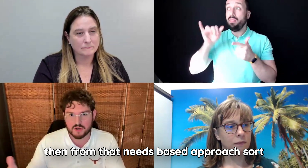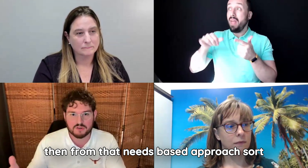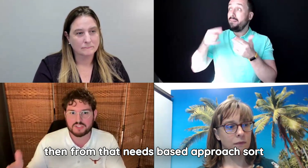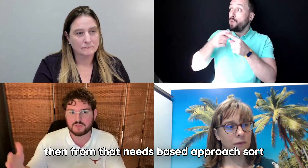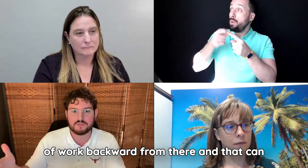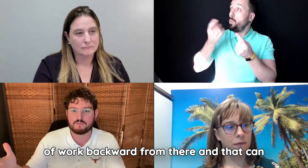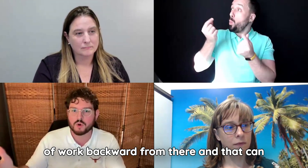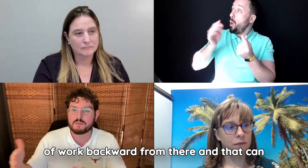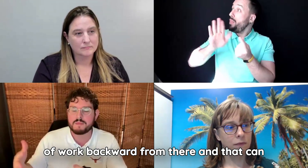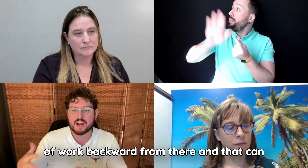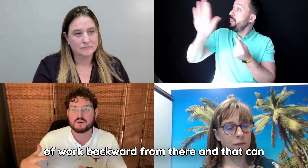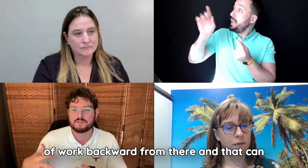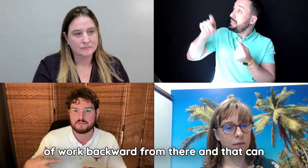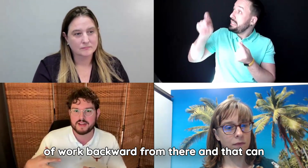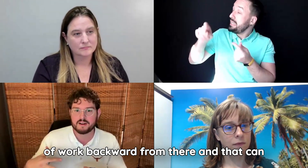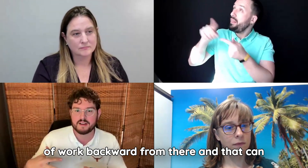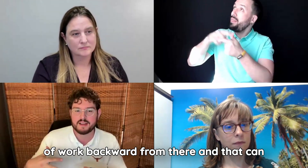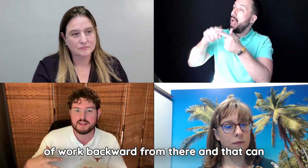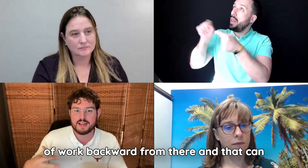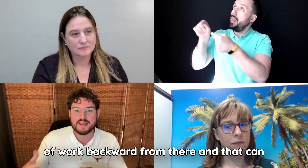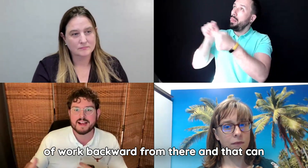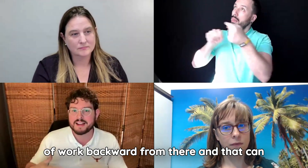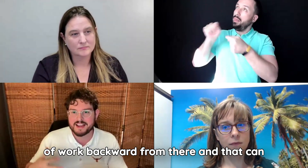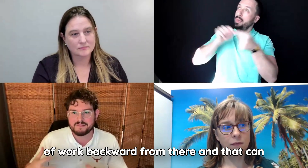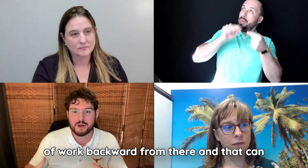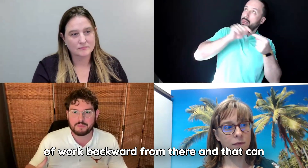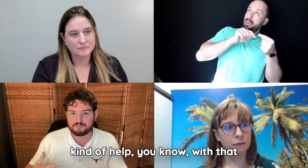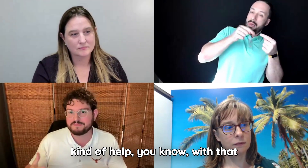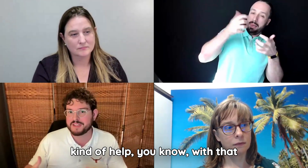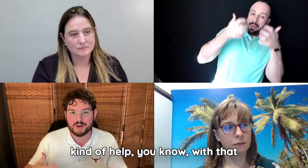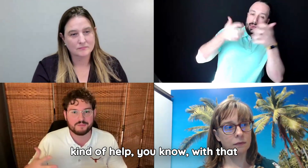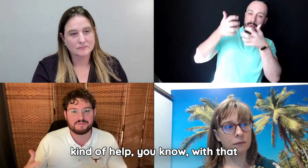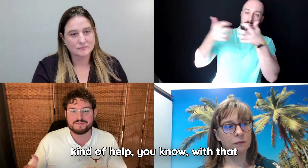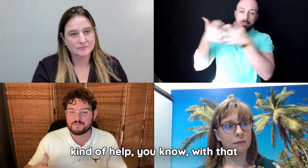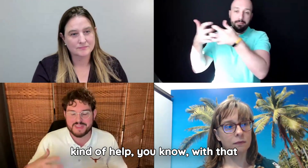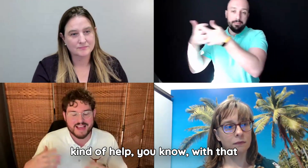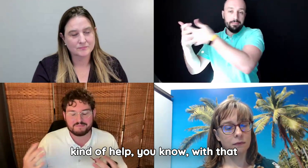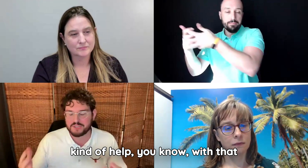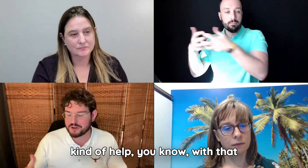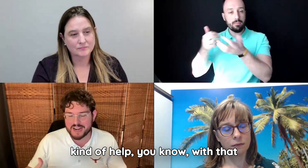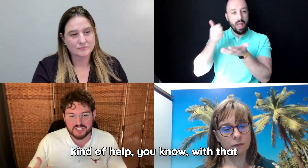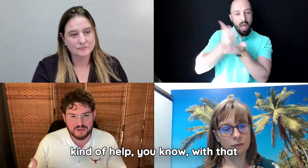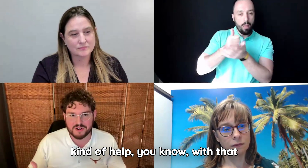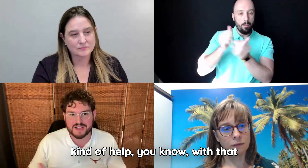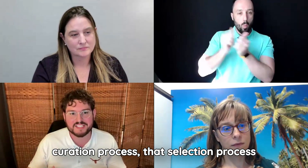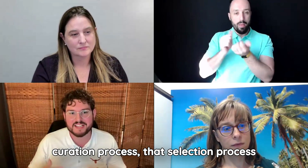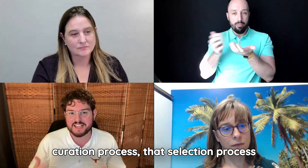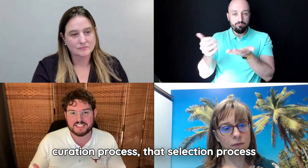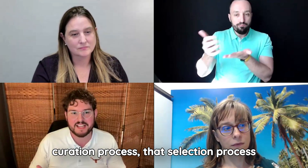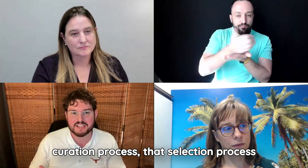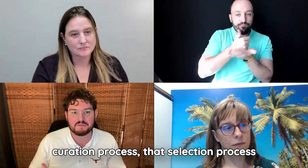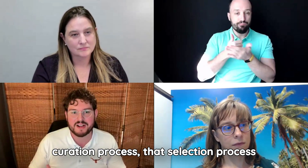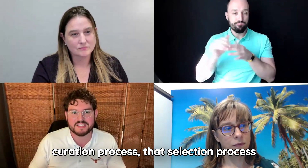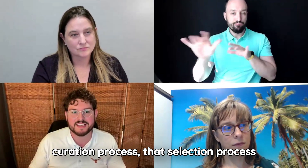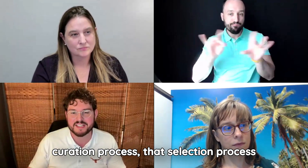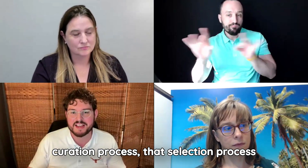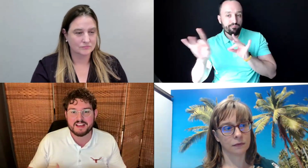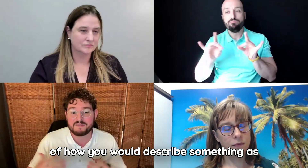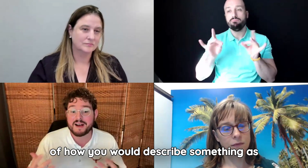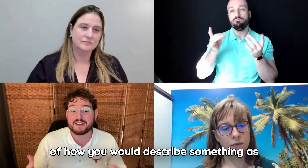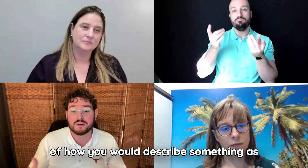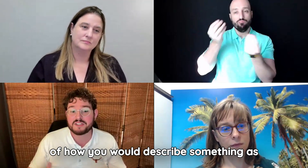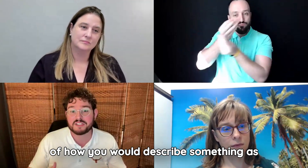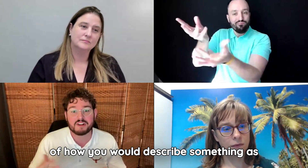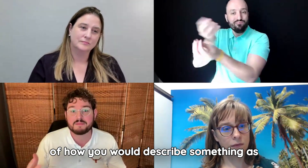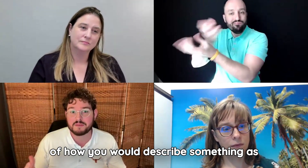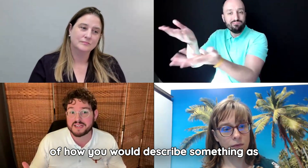needs-based approach, sort of work backward from there. And that can kind of help, with that curation process, that selection process